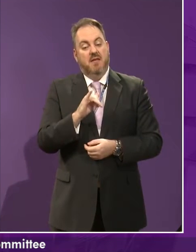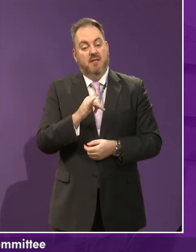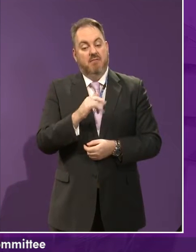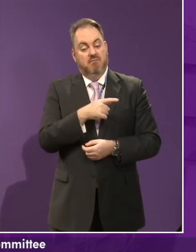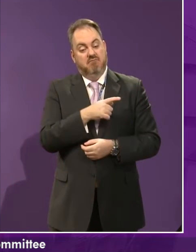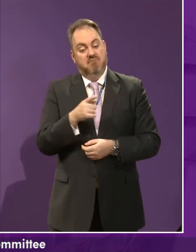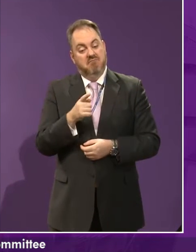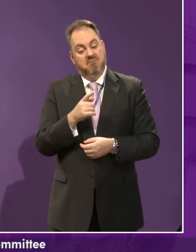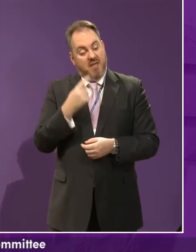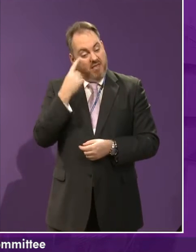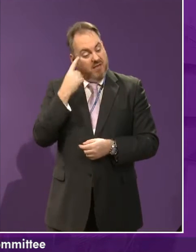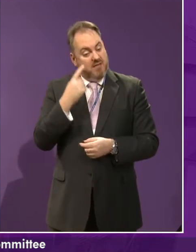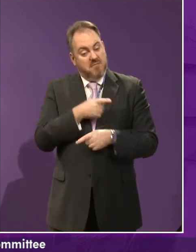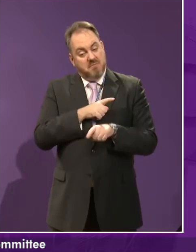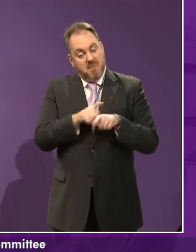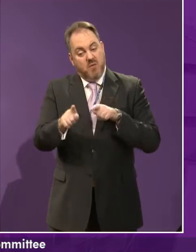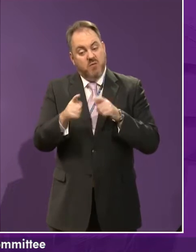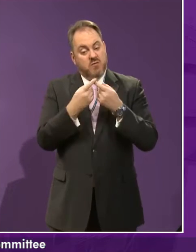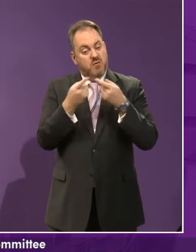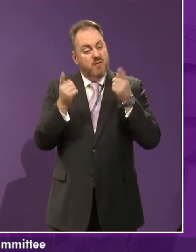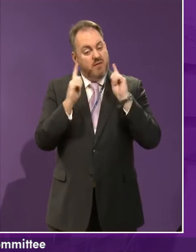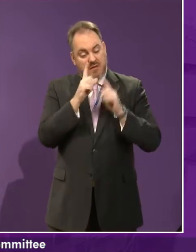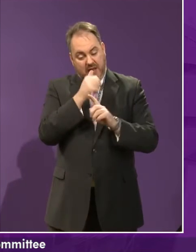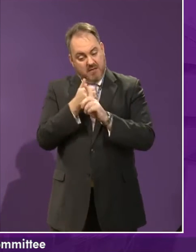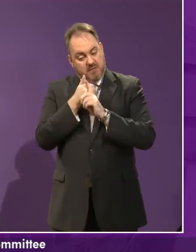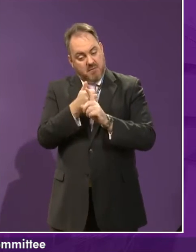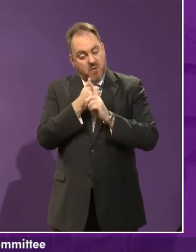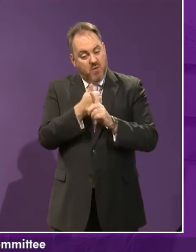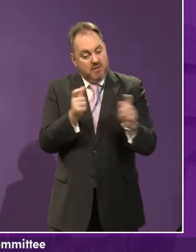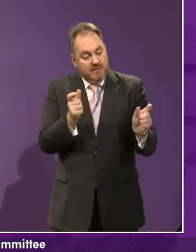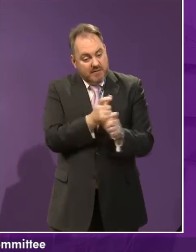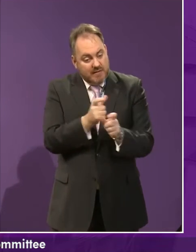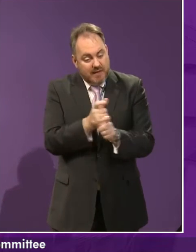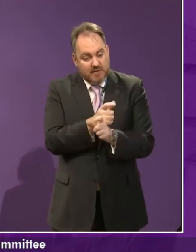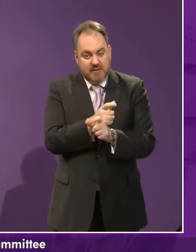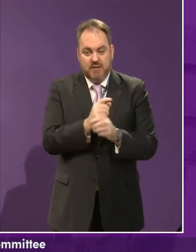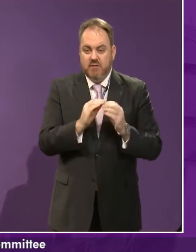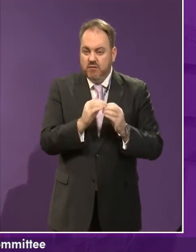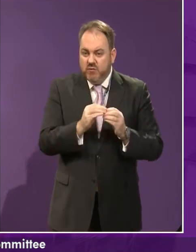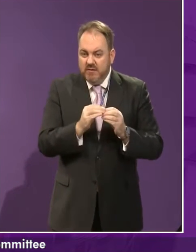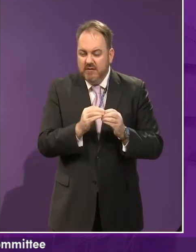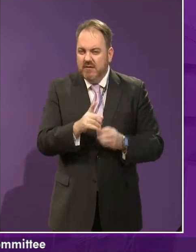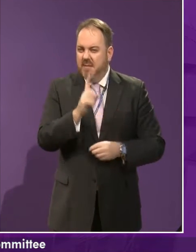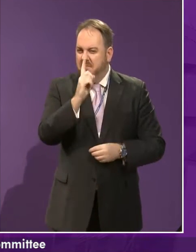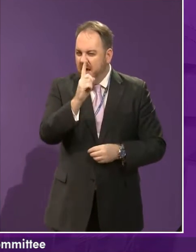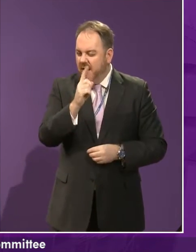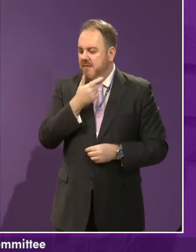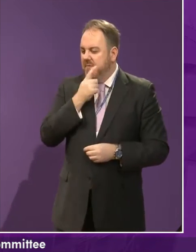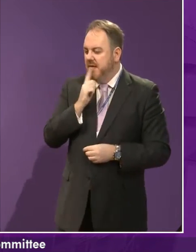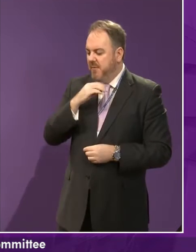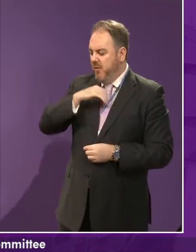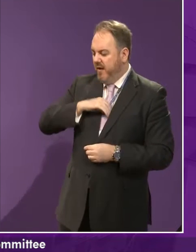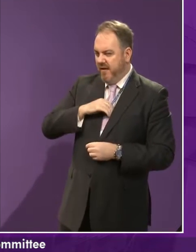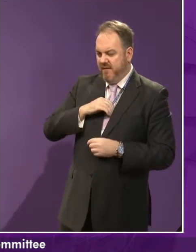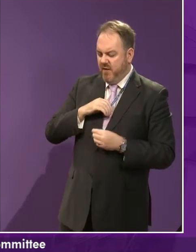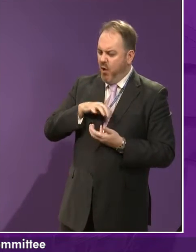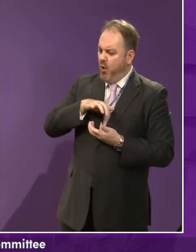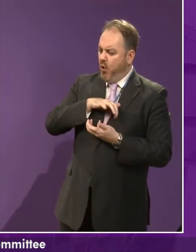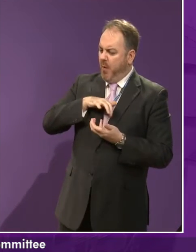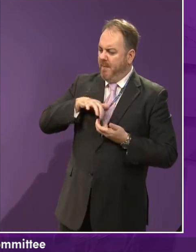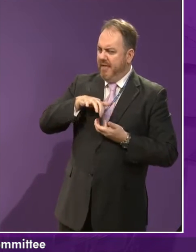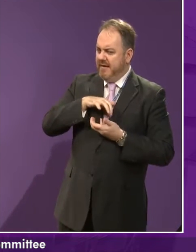set up for that type of condition. I suppose my question is, how do you deal with the more complex ones? So I asked this